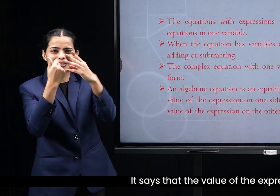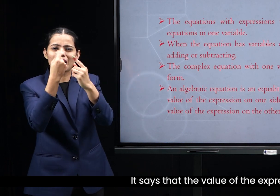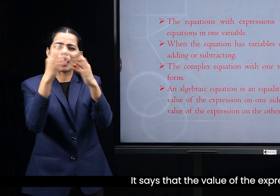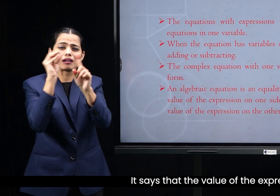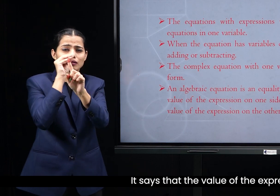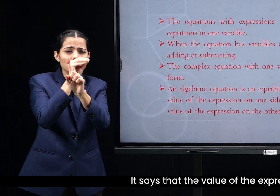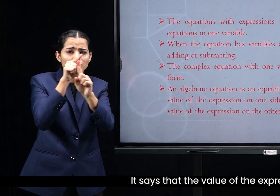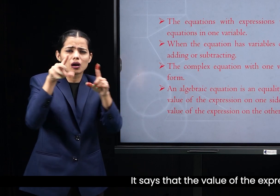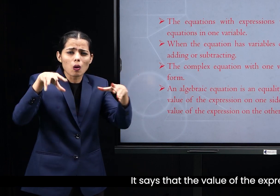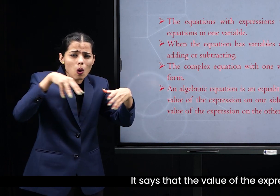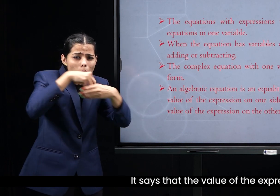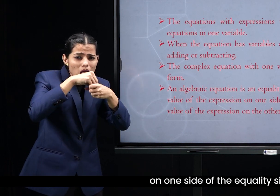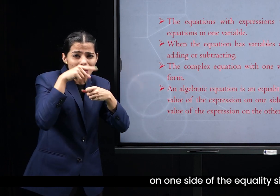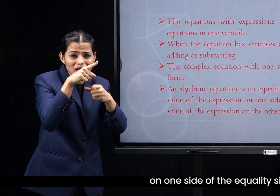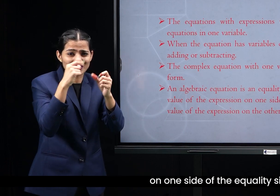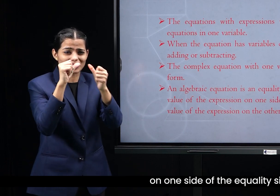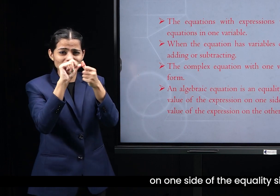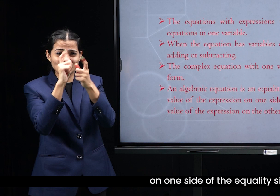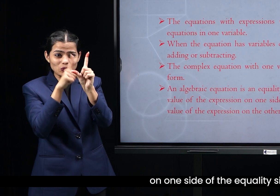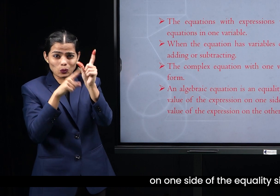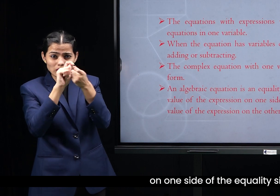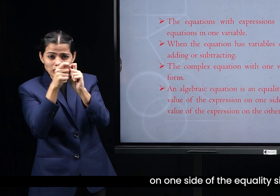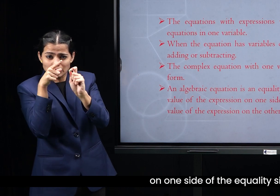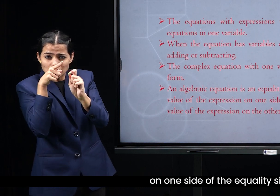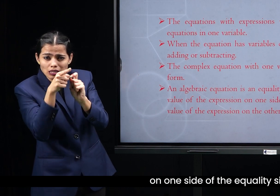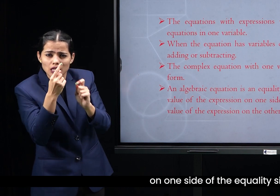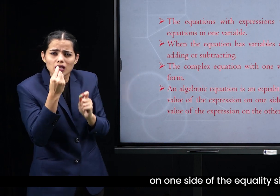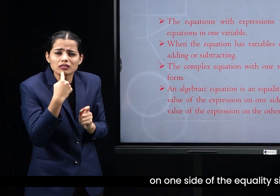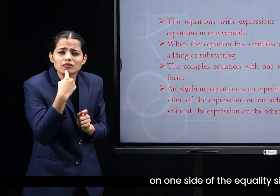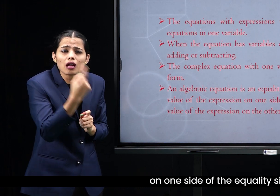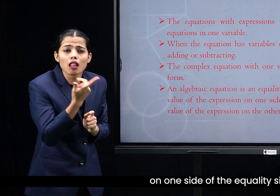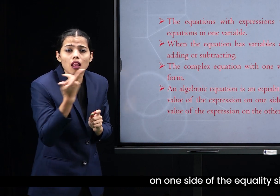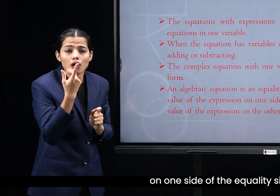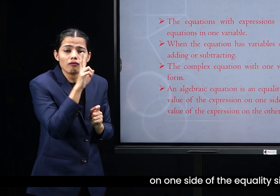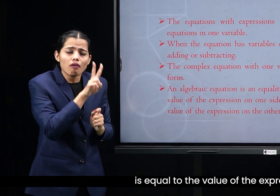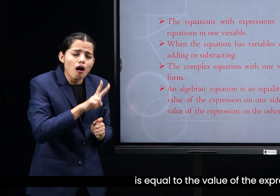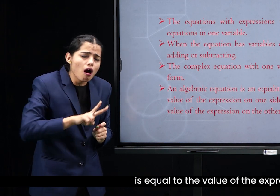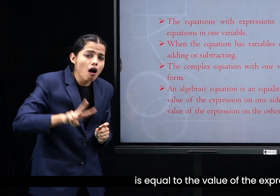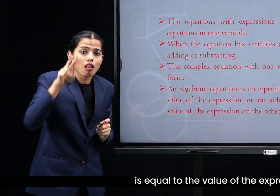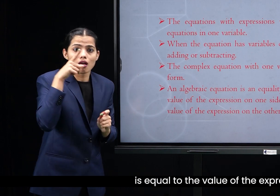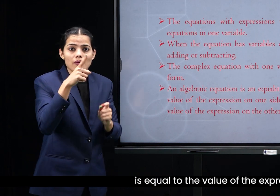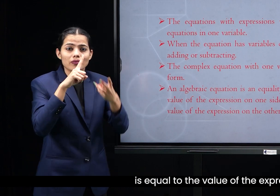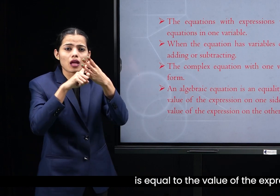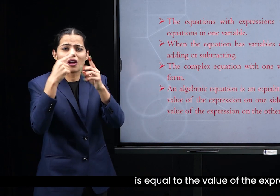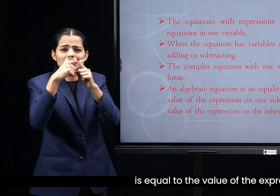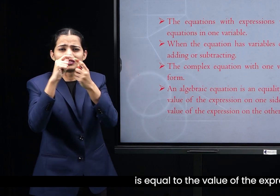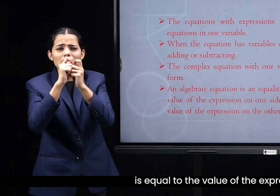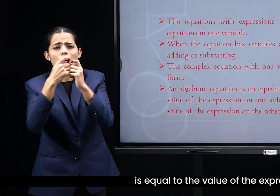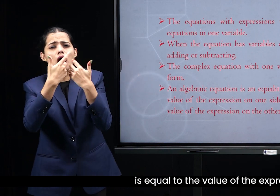value of the expressions on one side of the equality sign is equal to the value of the